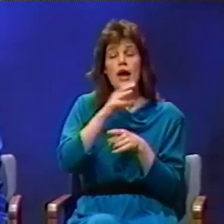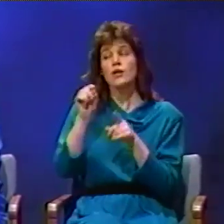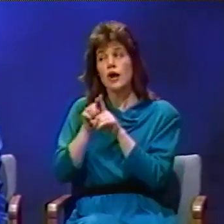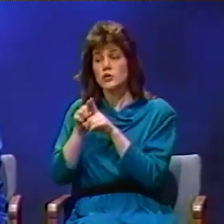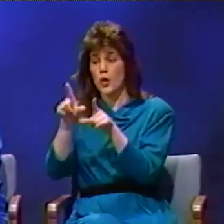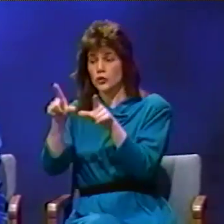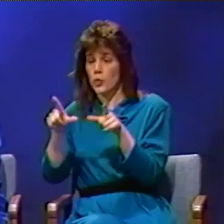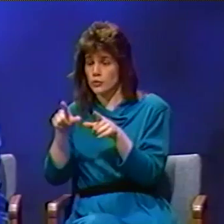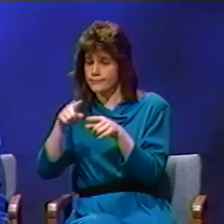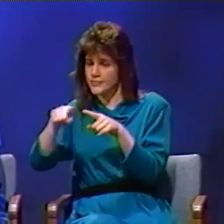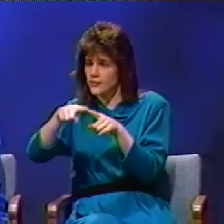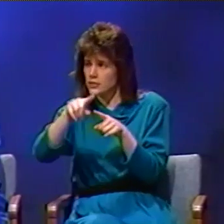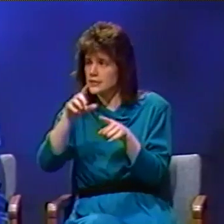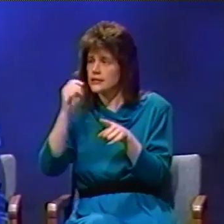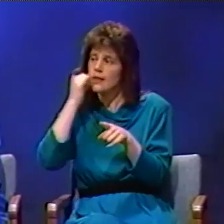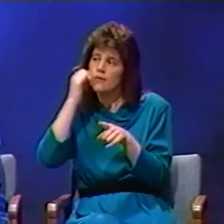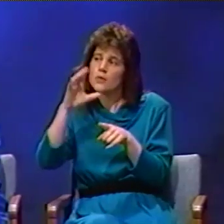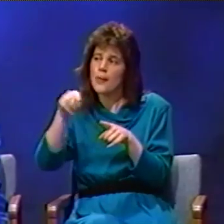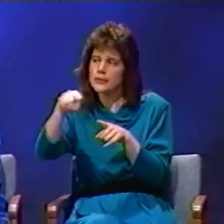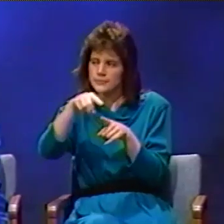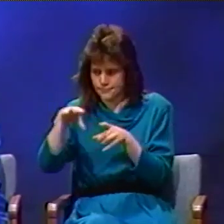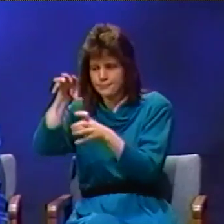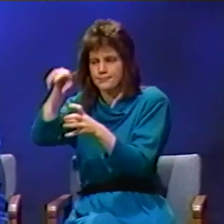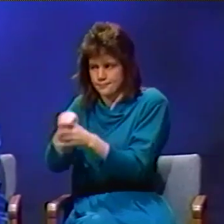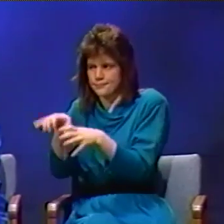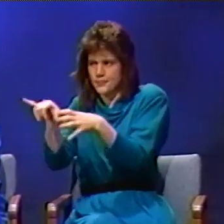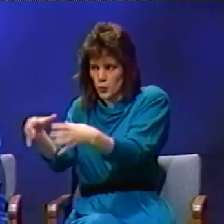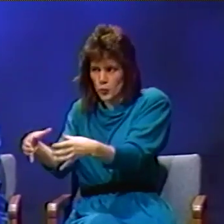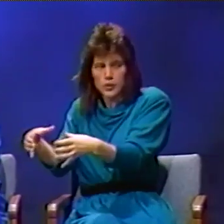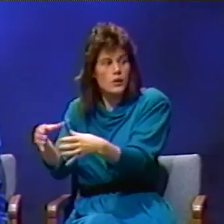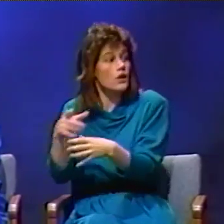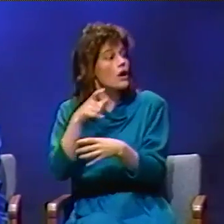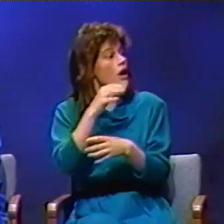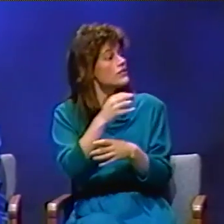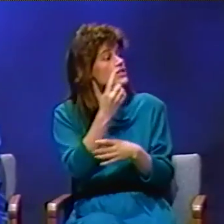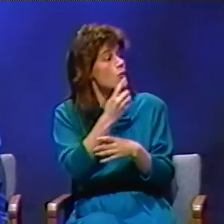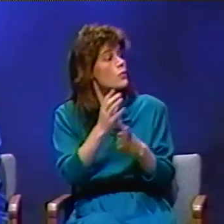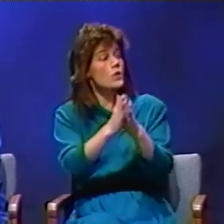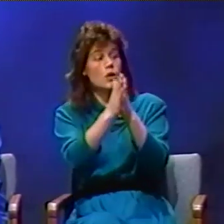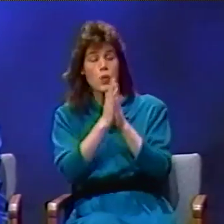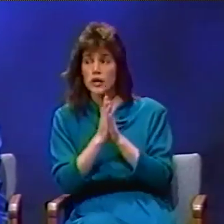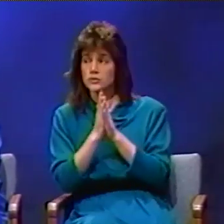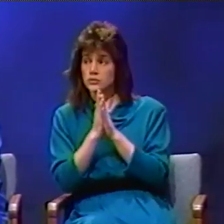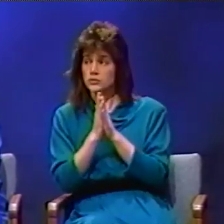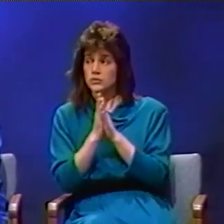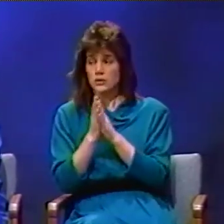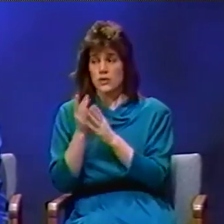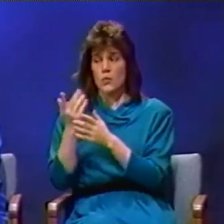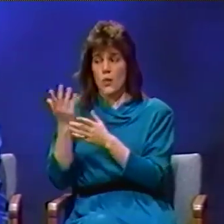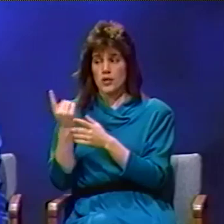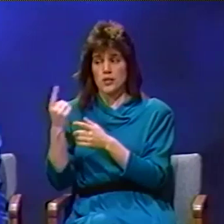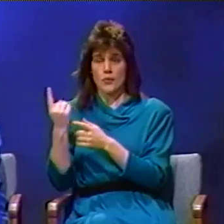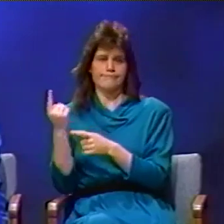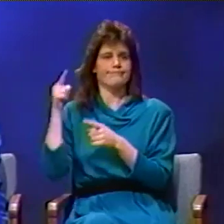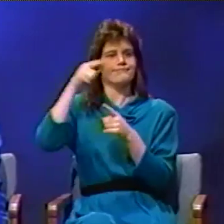companies. We are responding to any requests that we have received to go out into the public and speak, whether it be